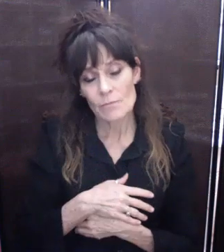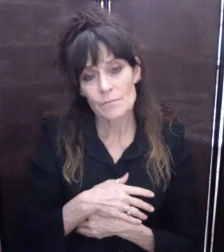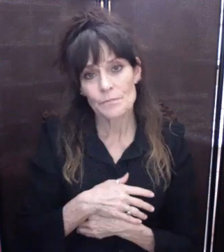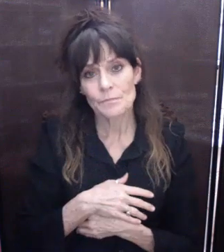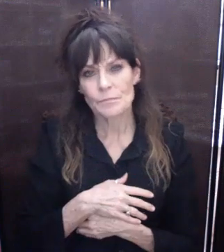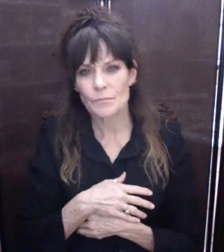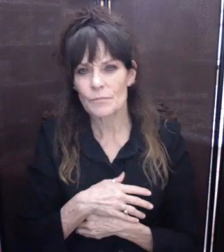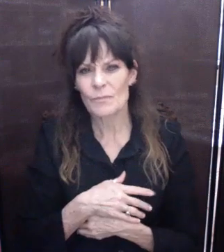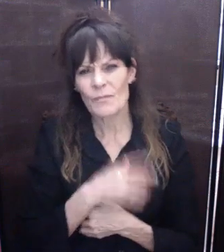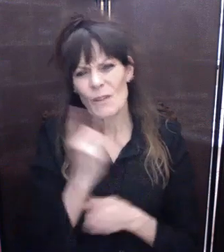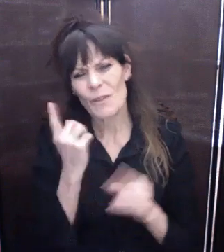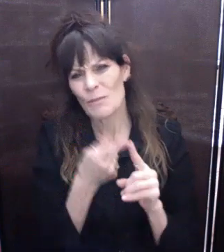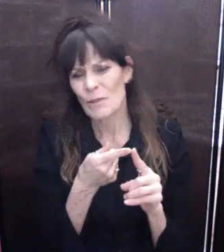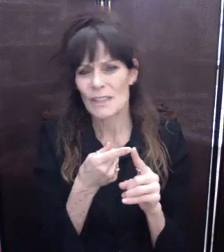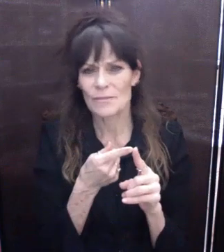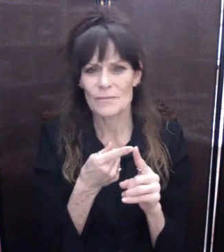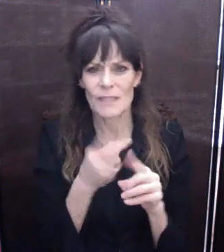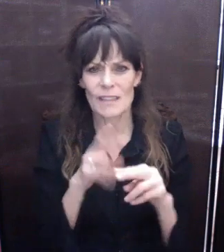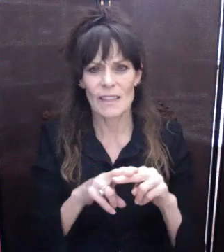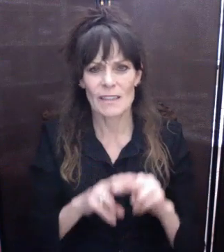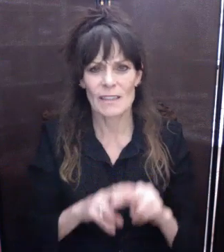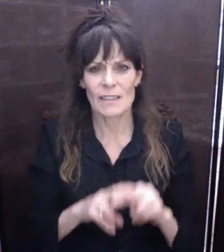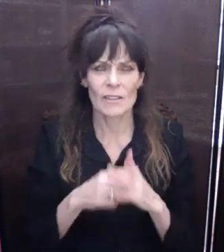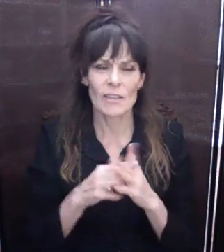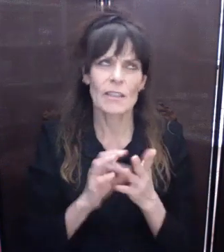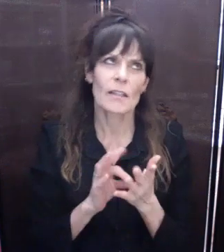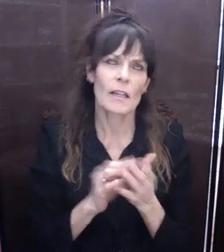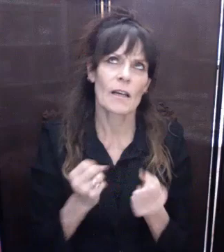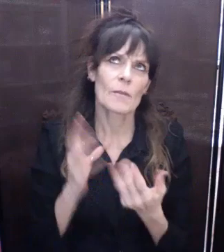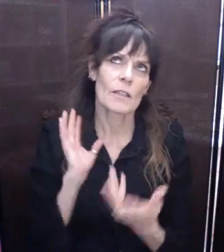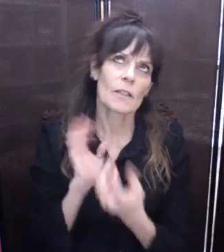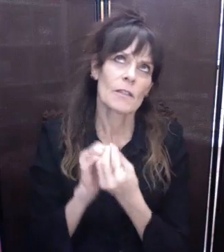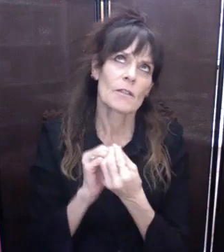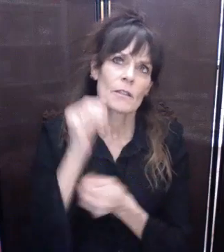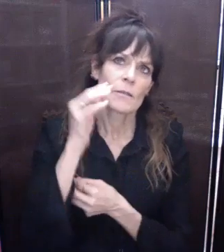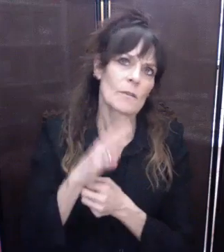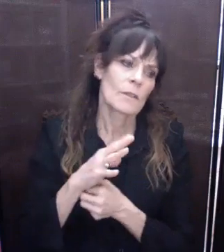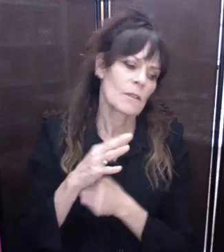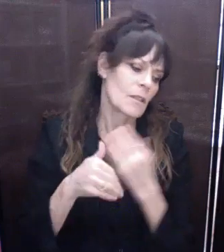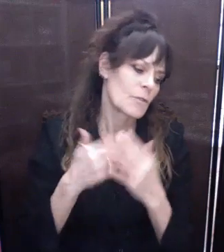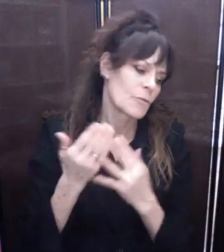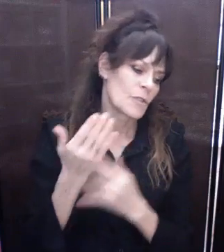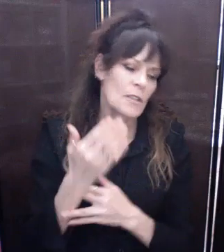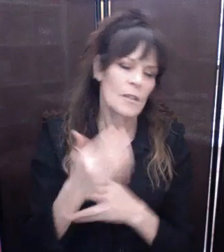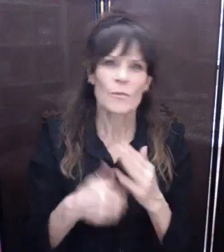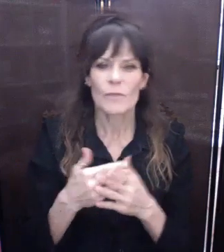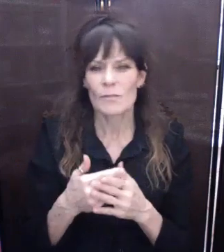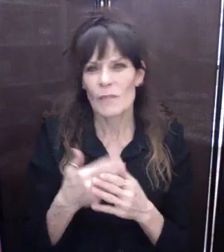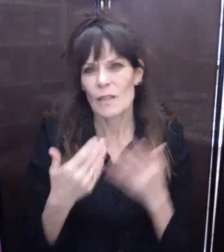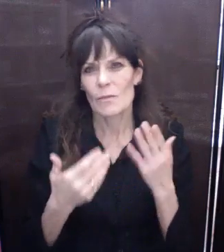at one point I sat down and started counting, okay, how many guys have I gone through the steps with? I probably came up to a